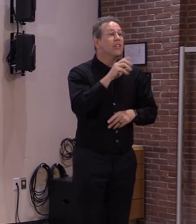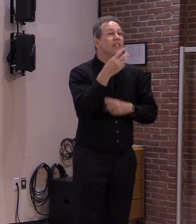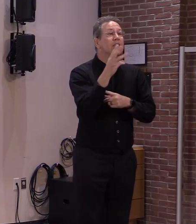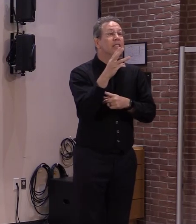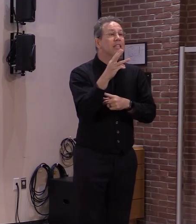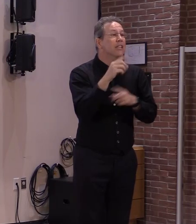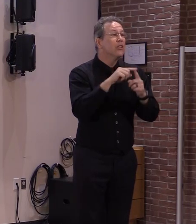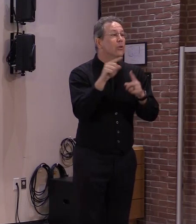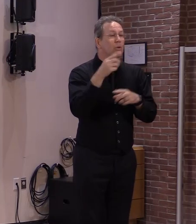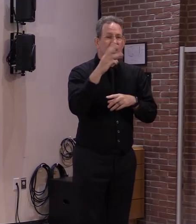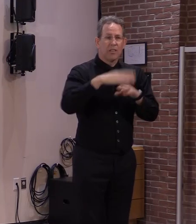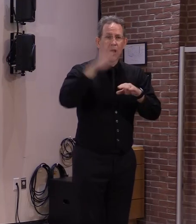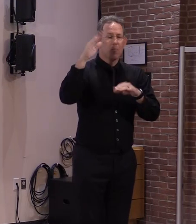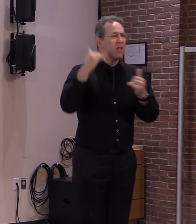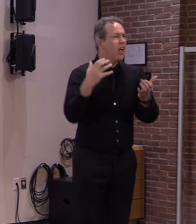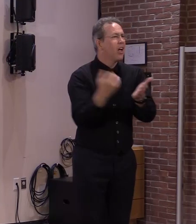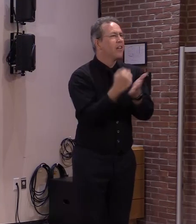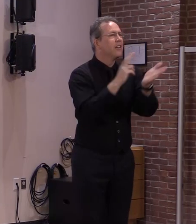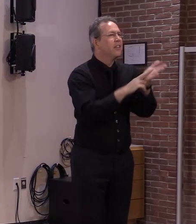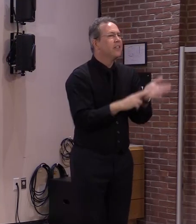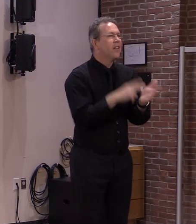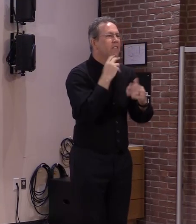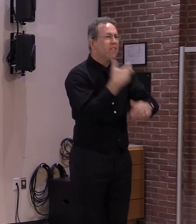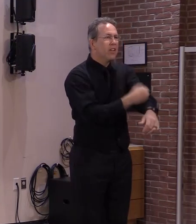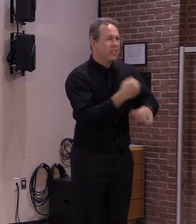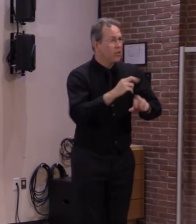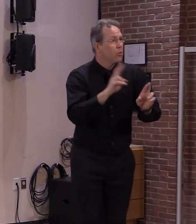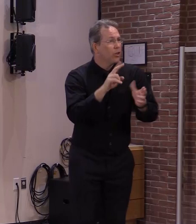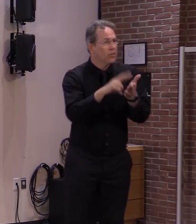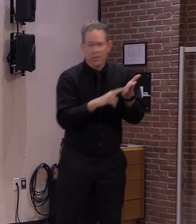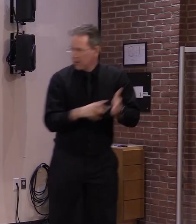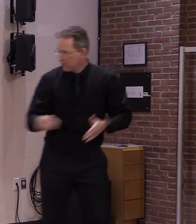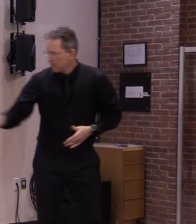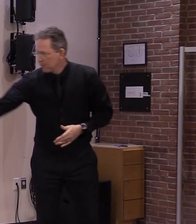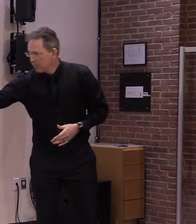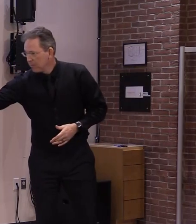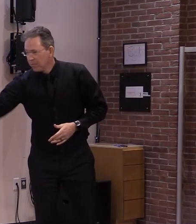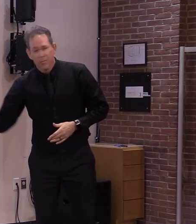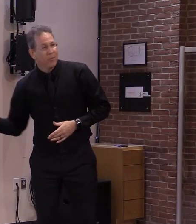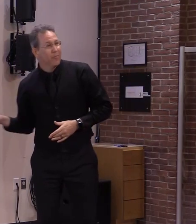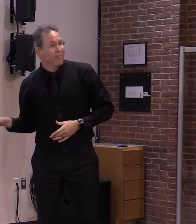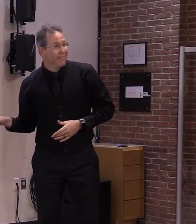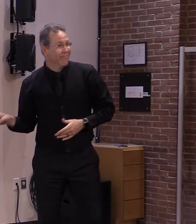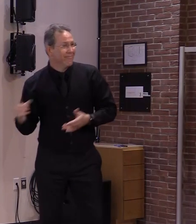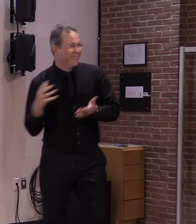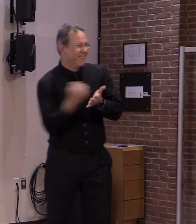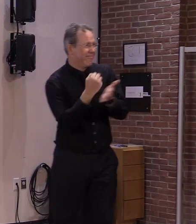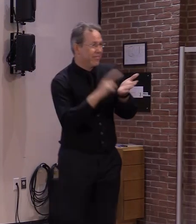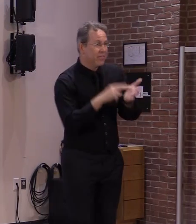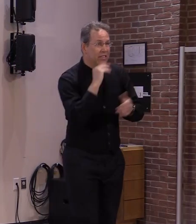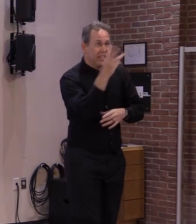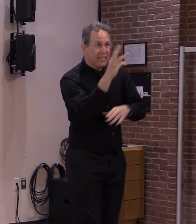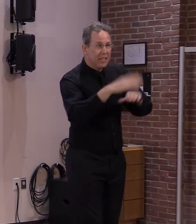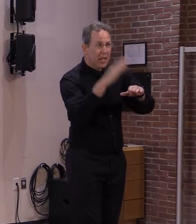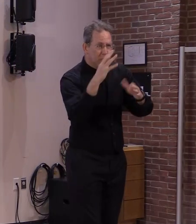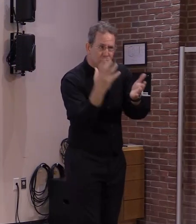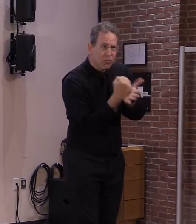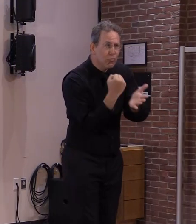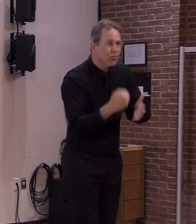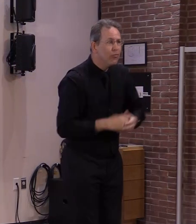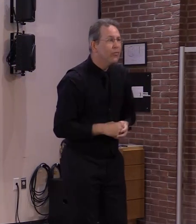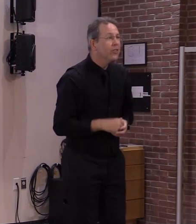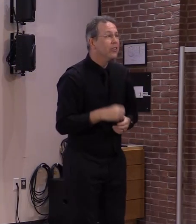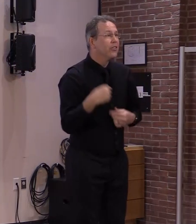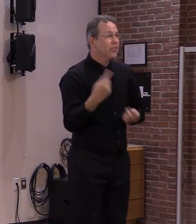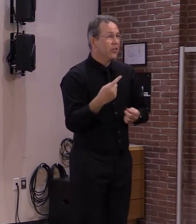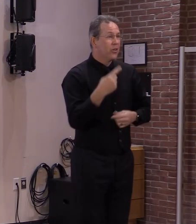to receive vaccinations. A year ago, we could not have predicted that we would have a vaccine or